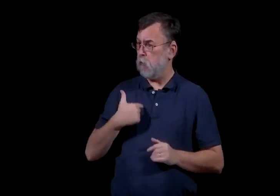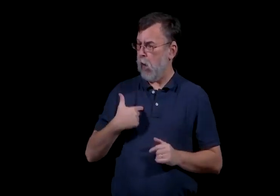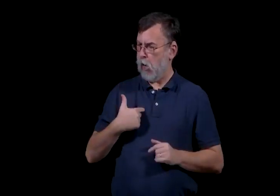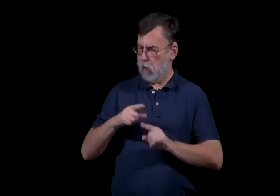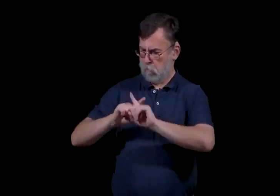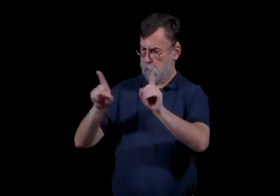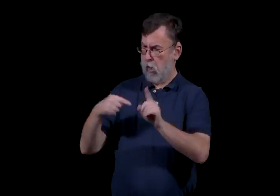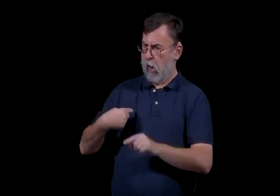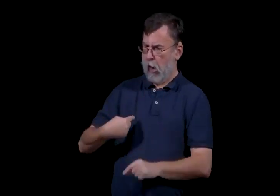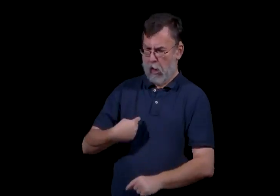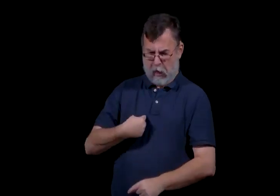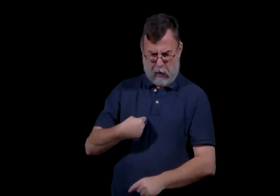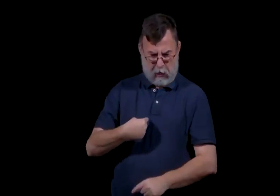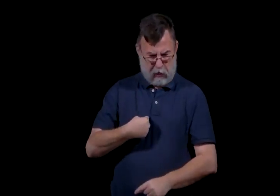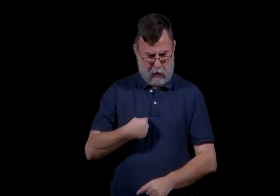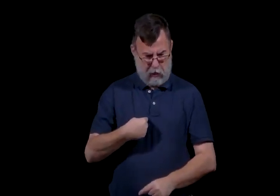But Jesus says, I came